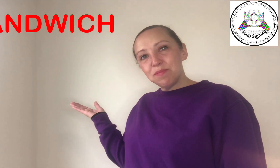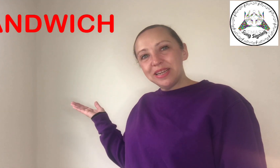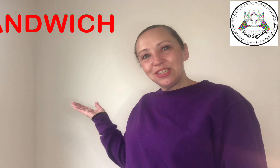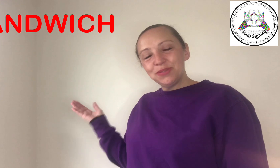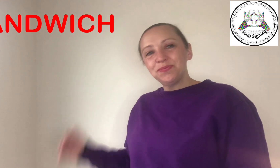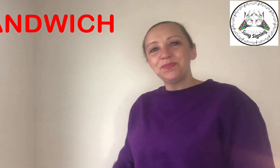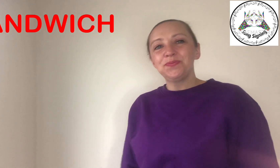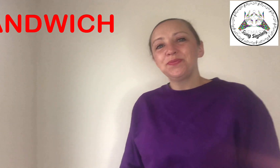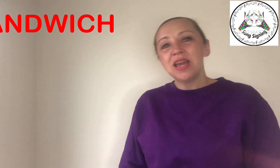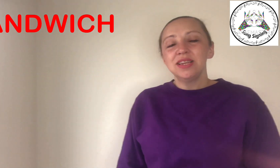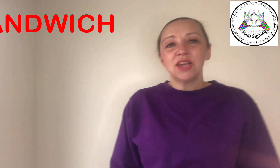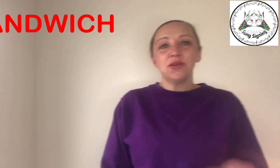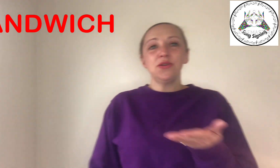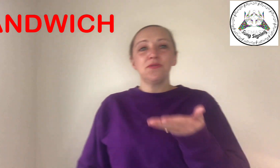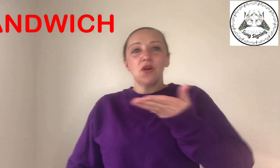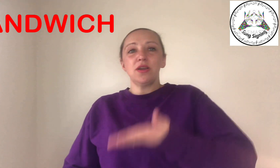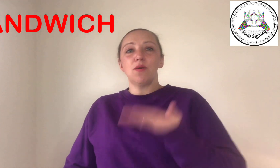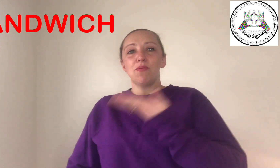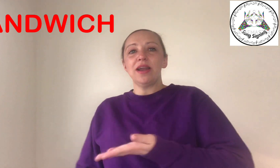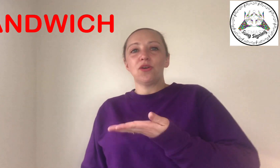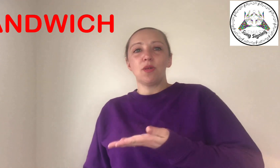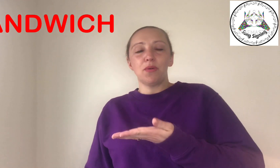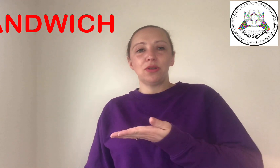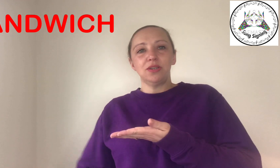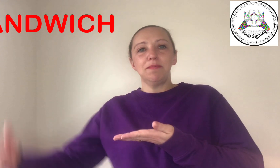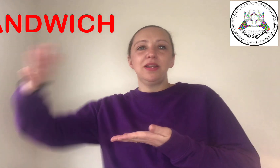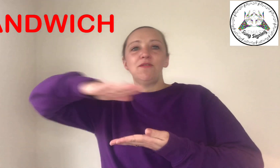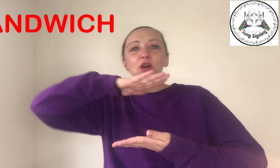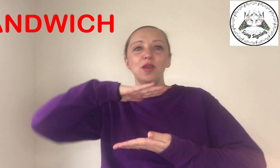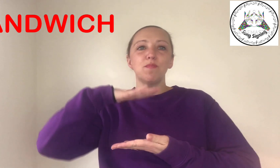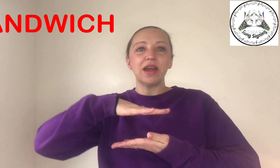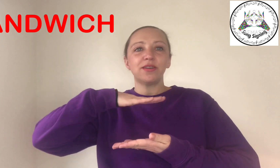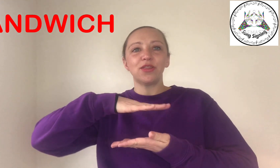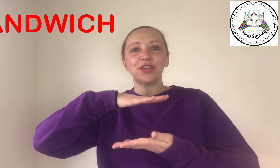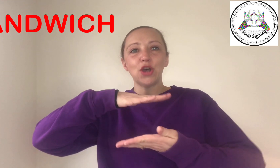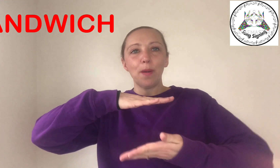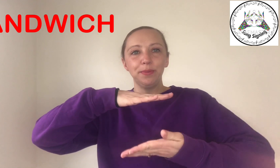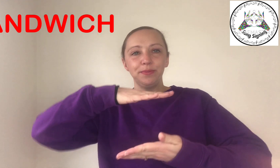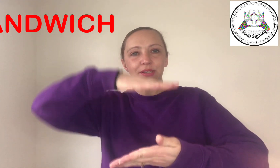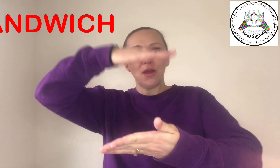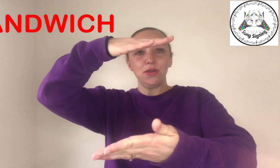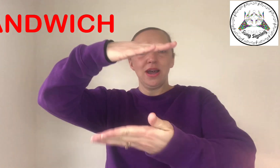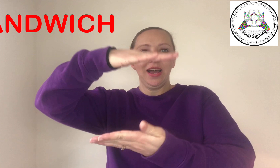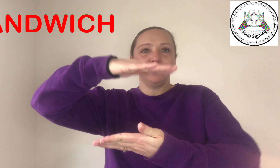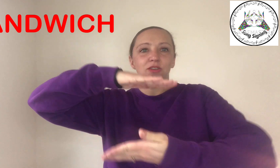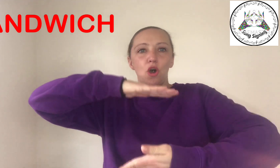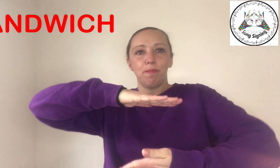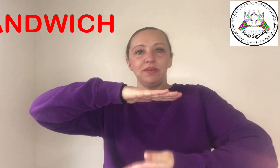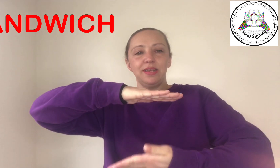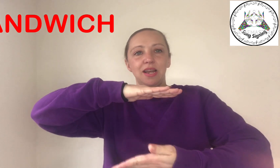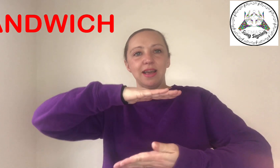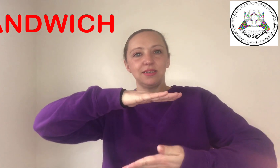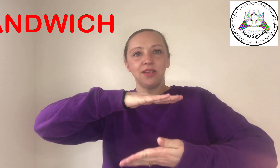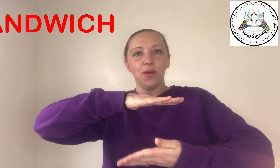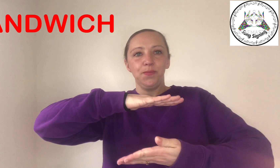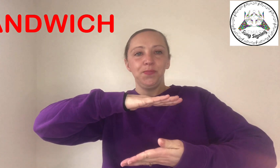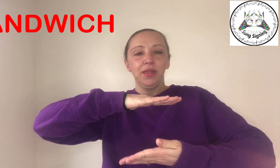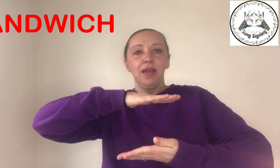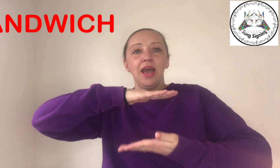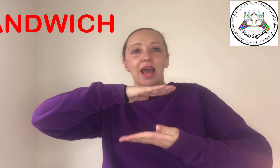Sandwich. So you've got your bread on the bottom and you've got your bread on the top. So your hands are opposite like so. And